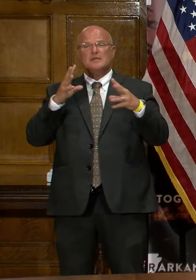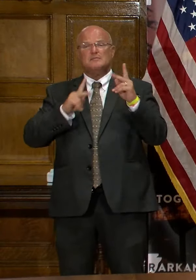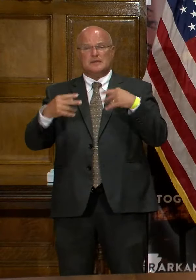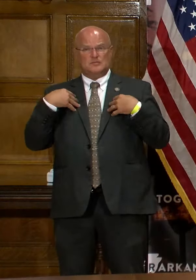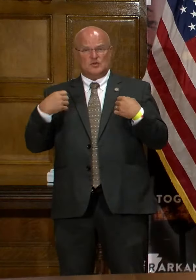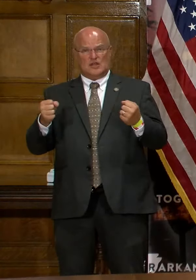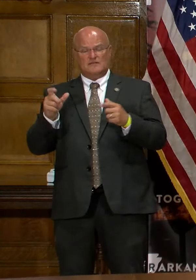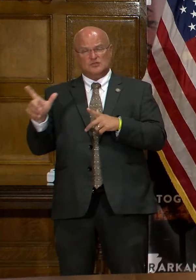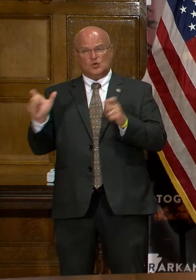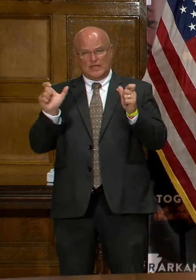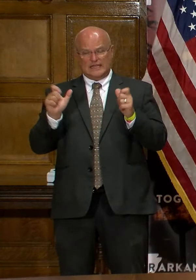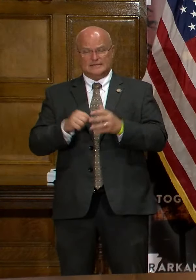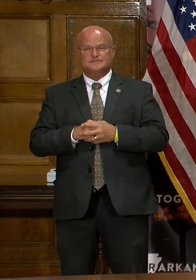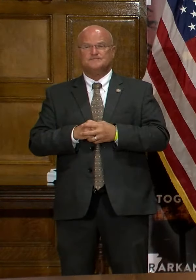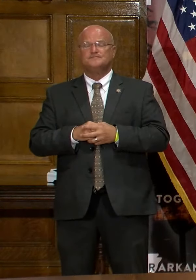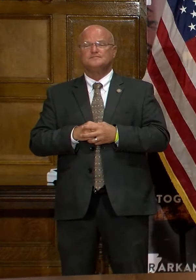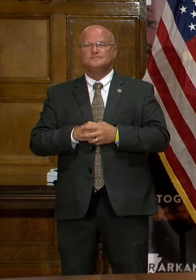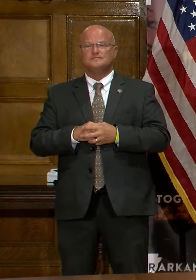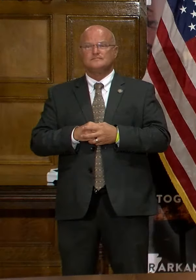to recover so quickly.